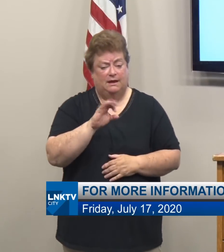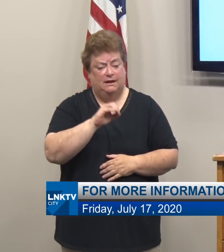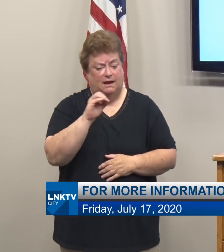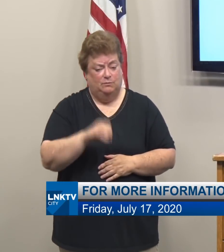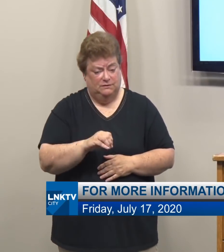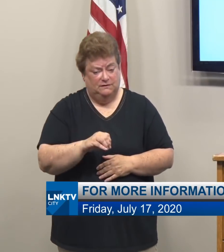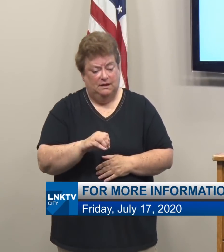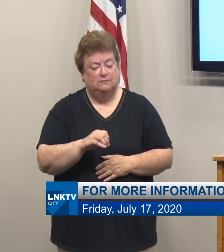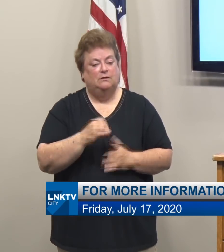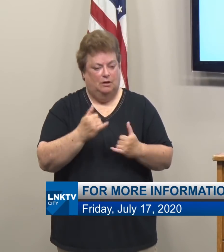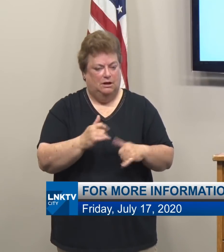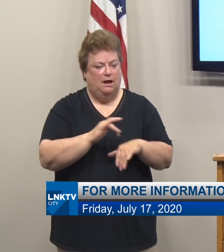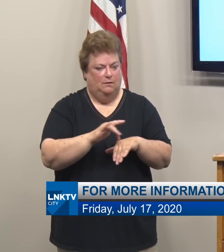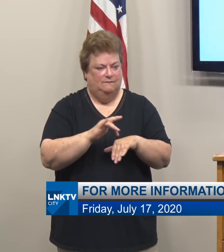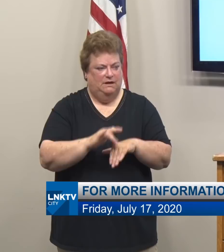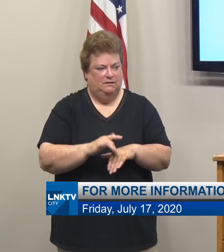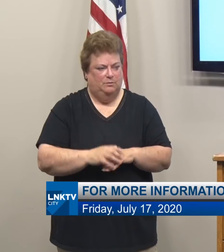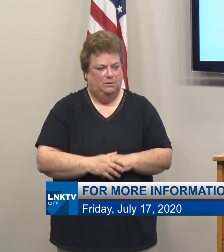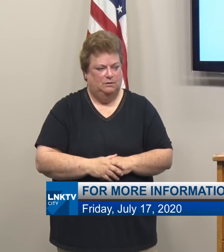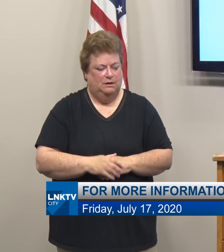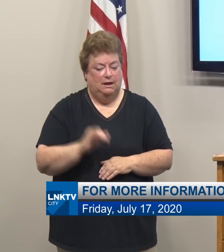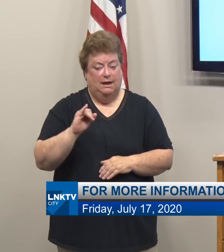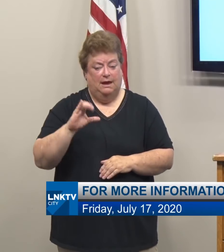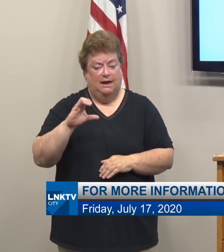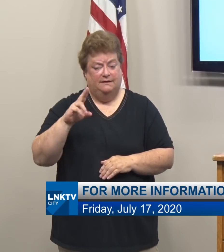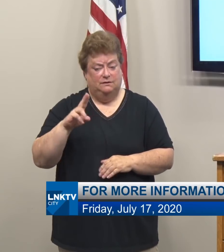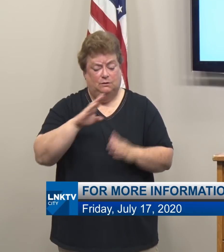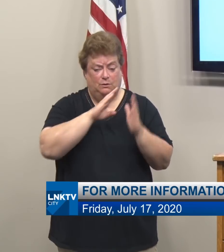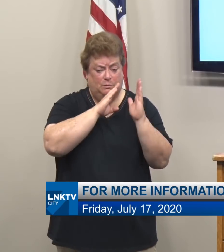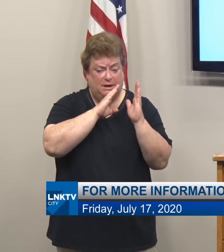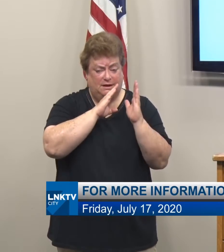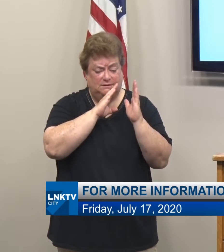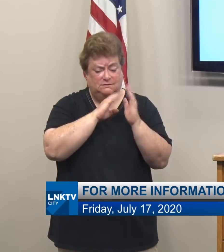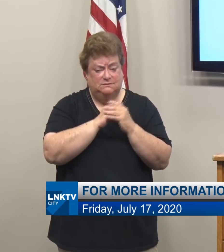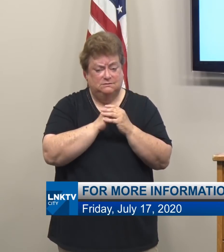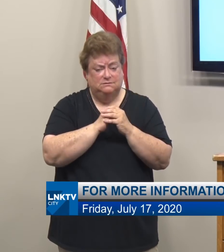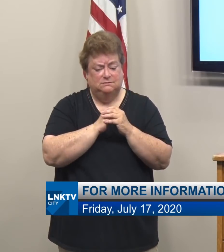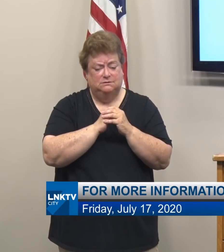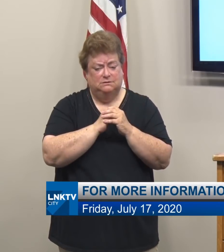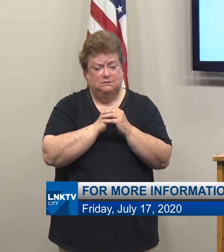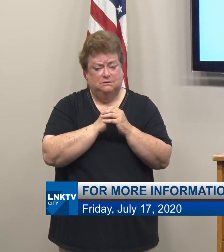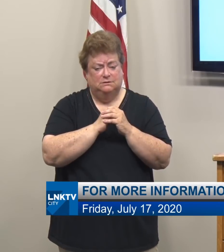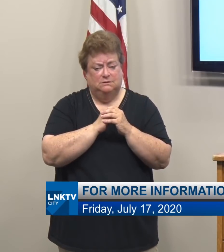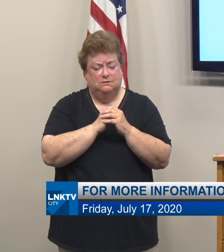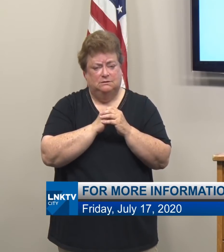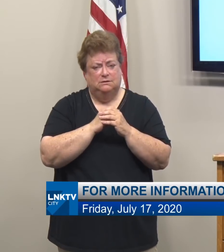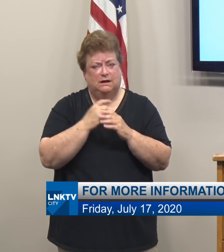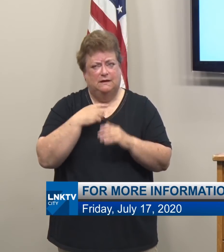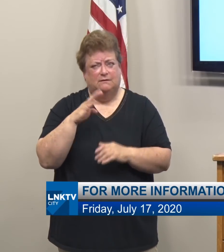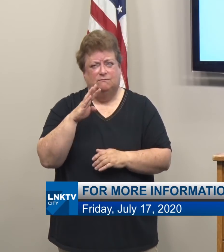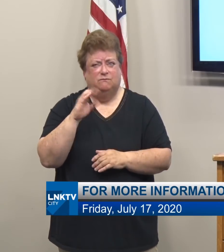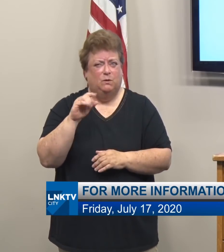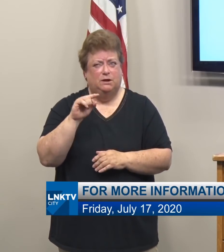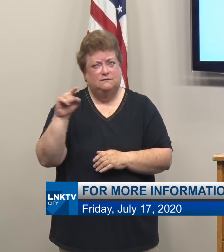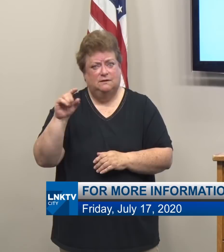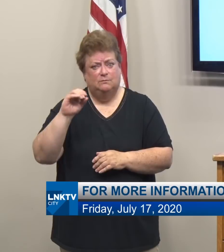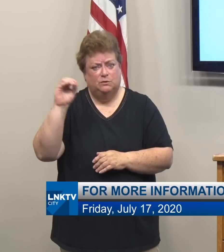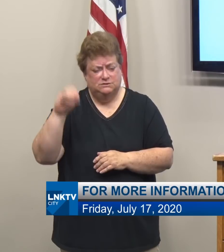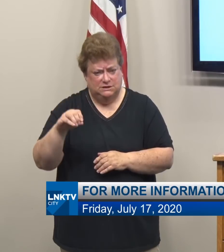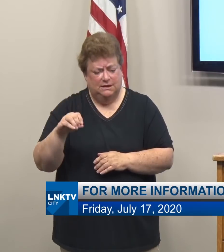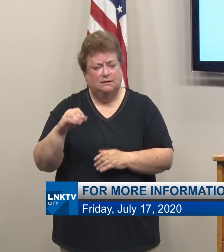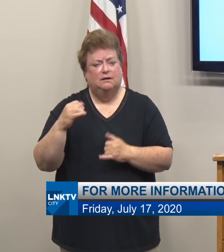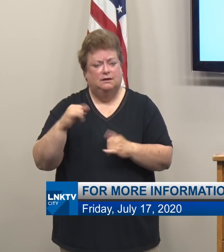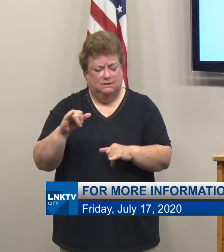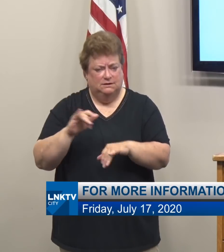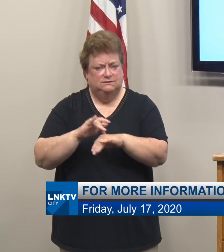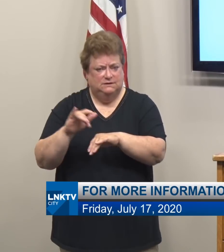ventilators are actually available. ICU beds were over 40-some% of the ICU beds are actually